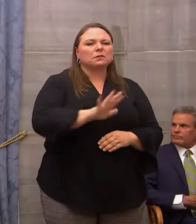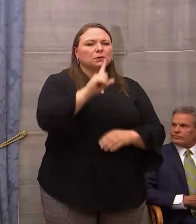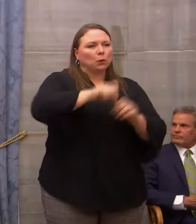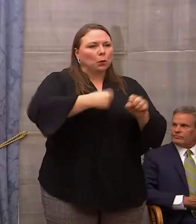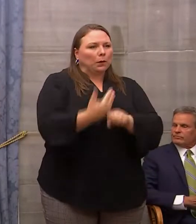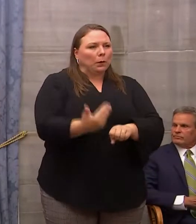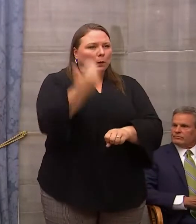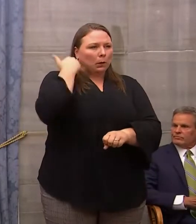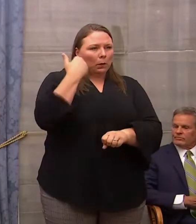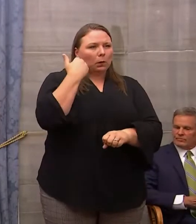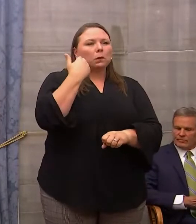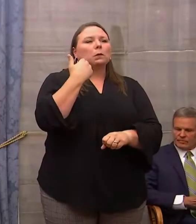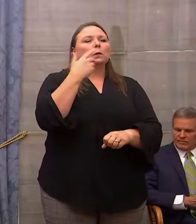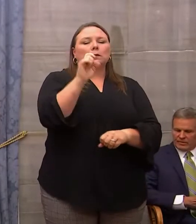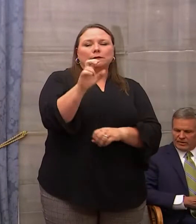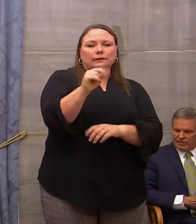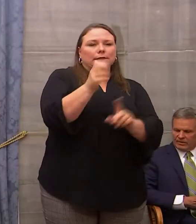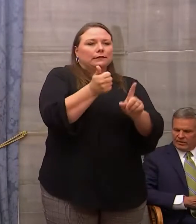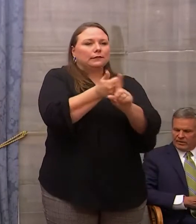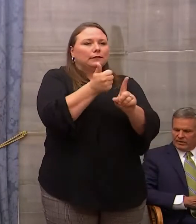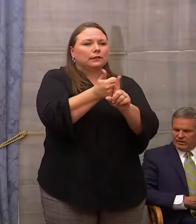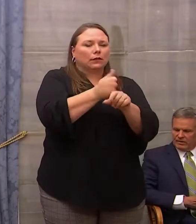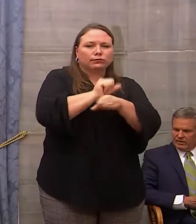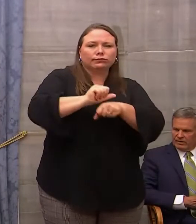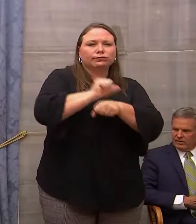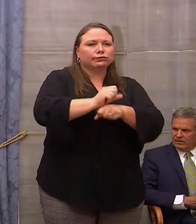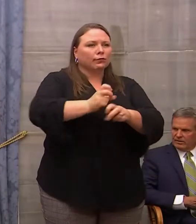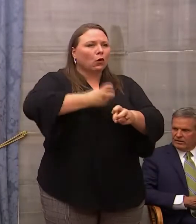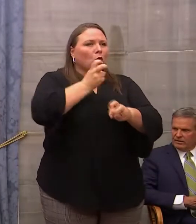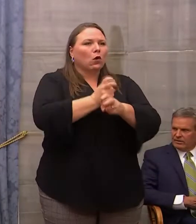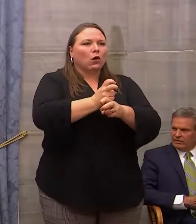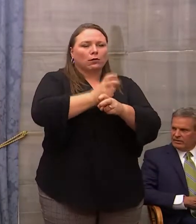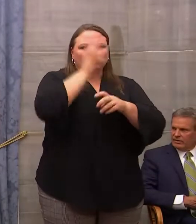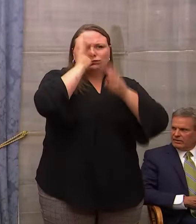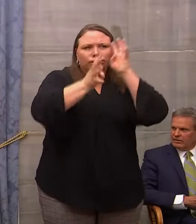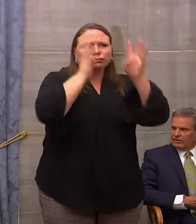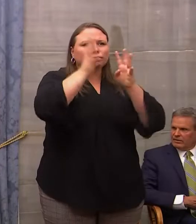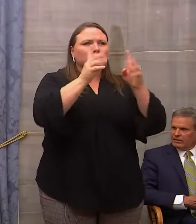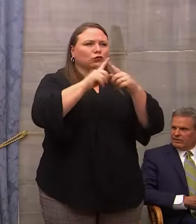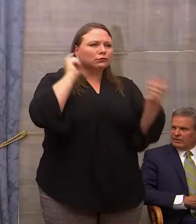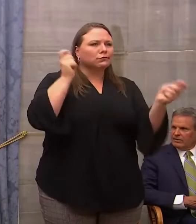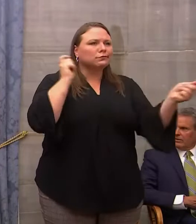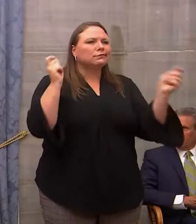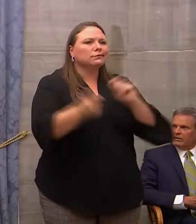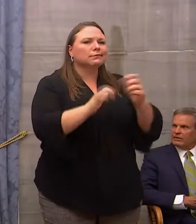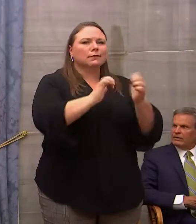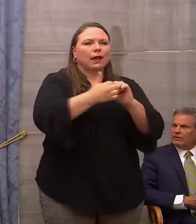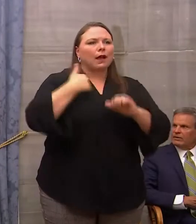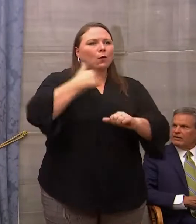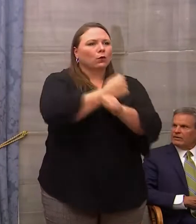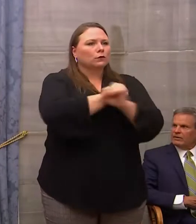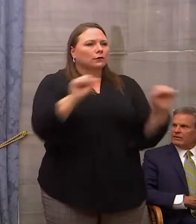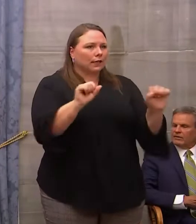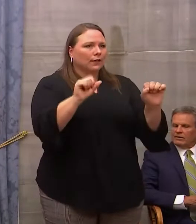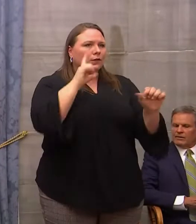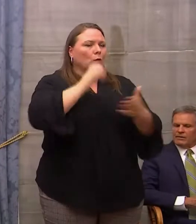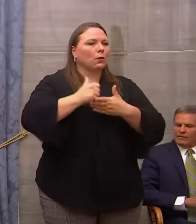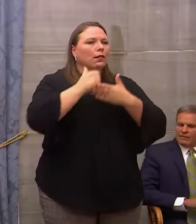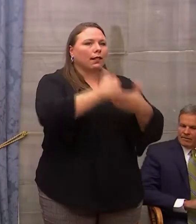ago, Tennessee embarked on a bold experiment to transform the way our safety net serves